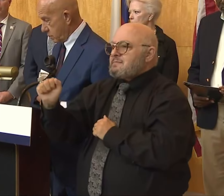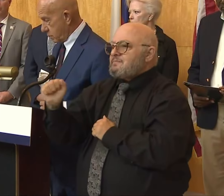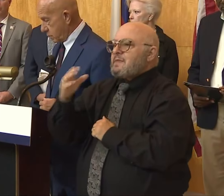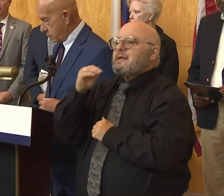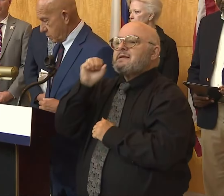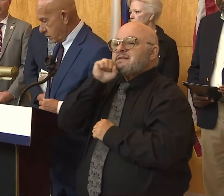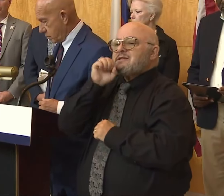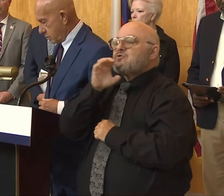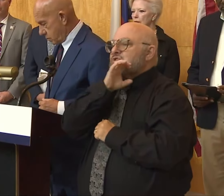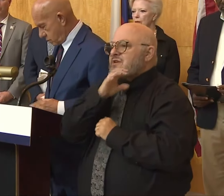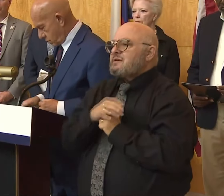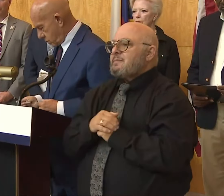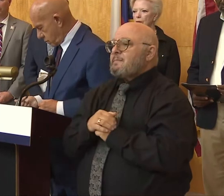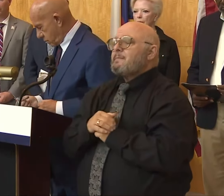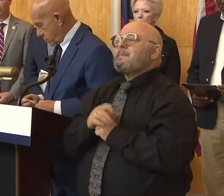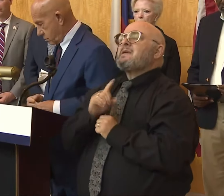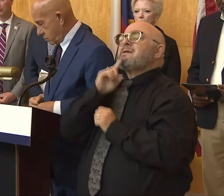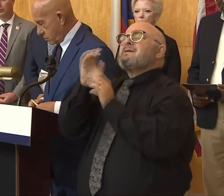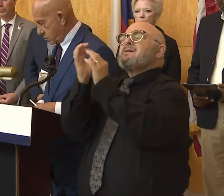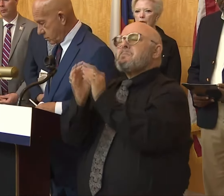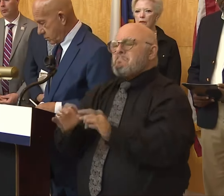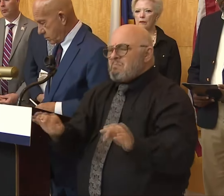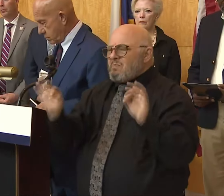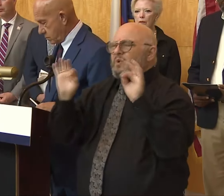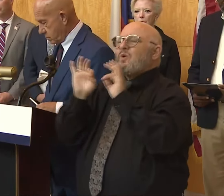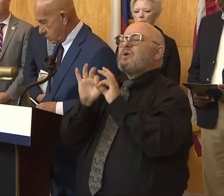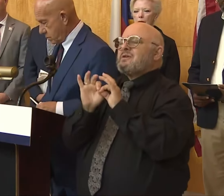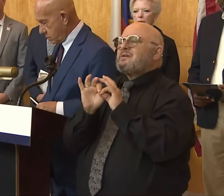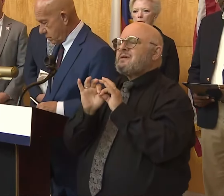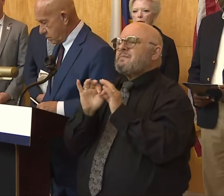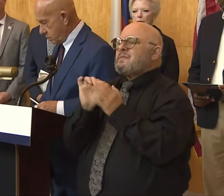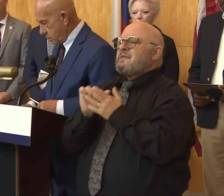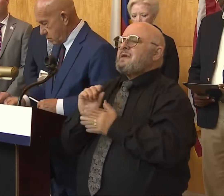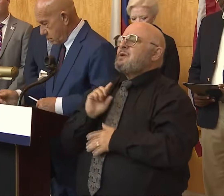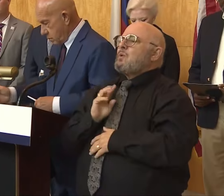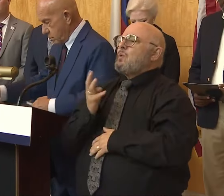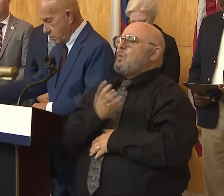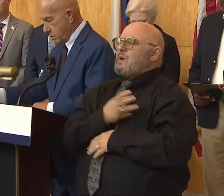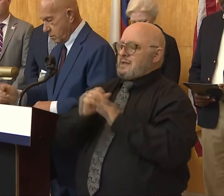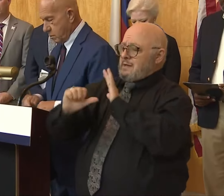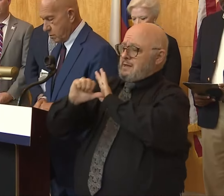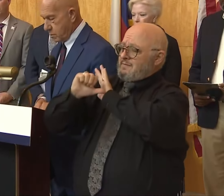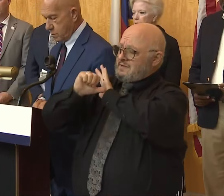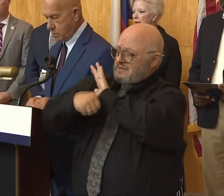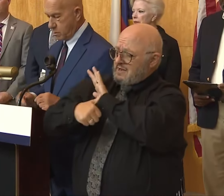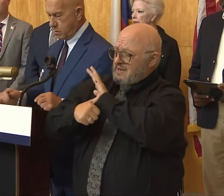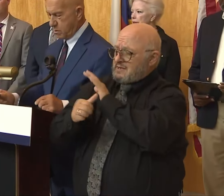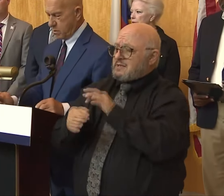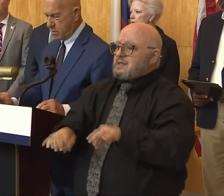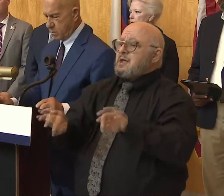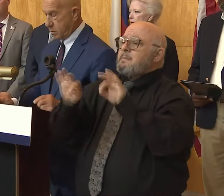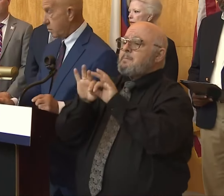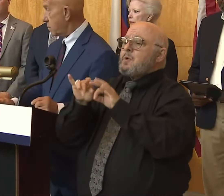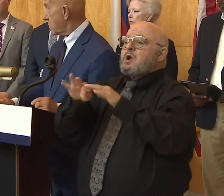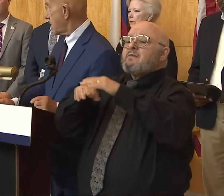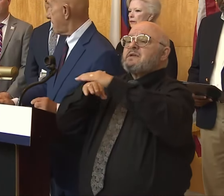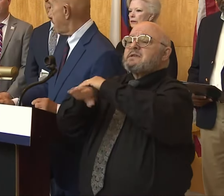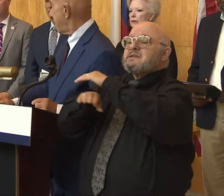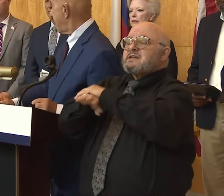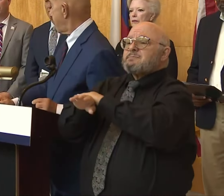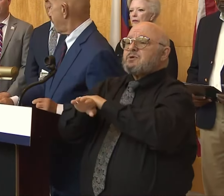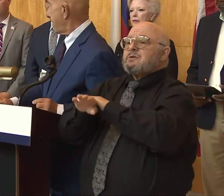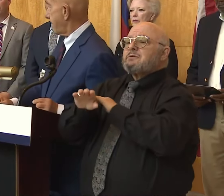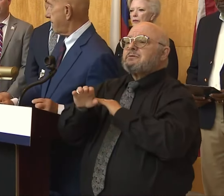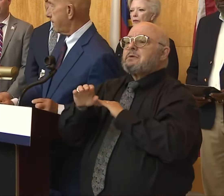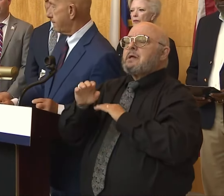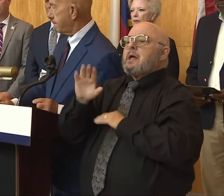senior citizens. It is important that we emphasize the importance of accessible content,